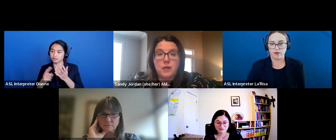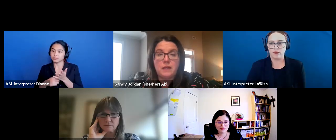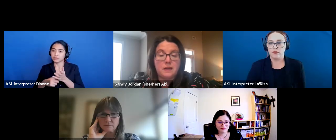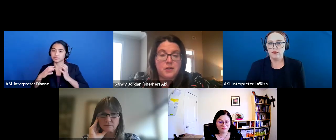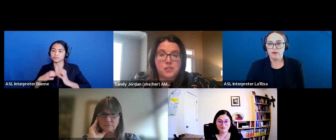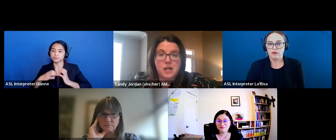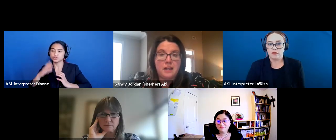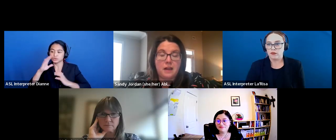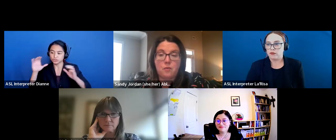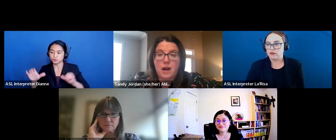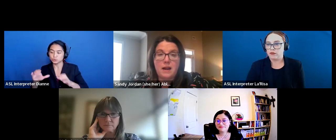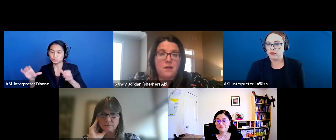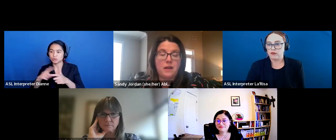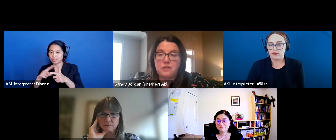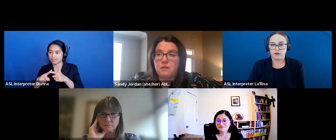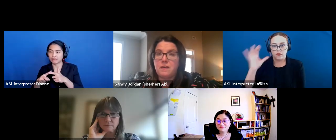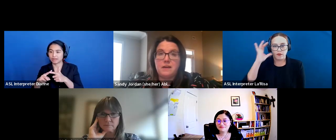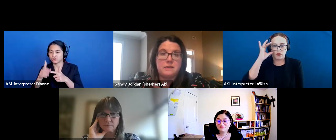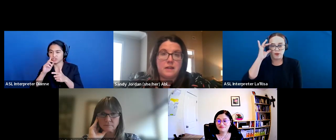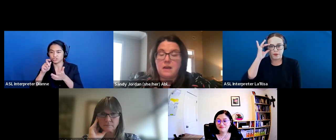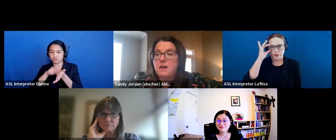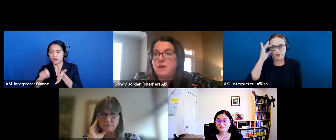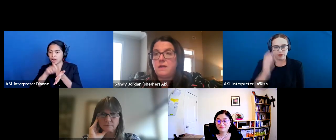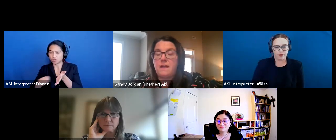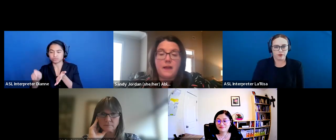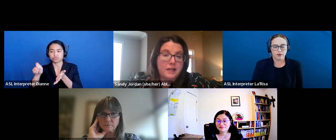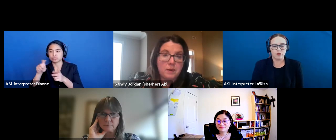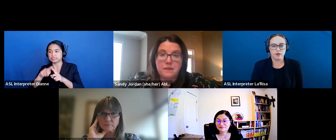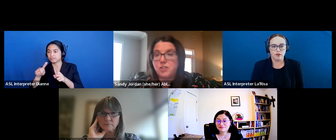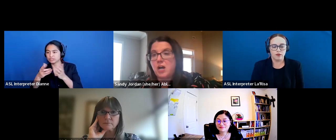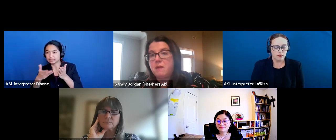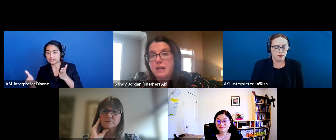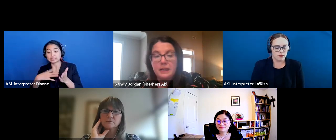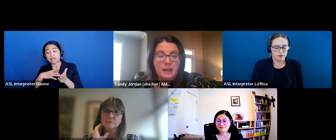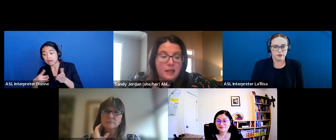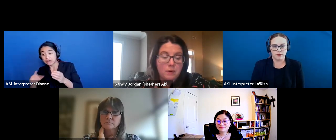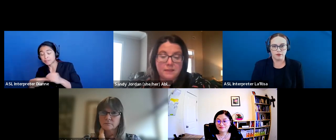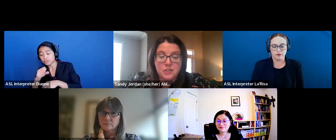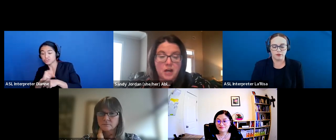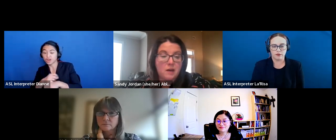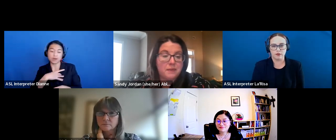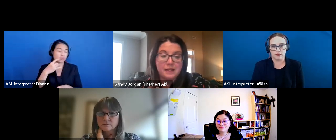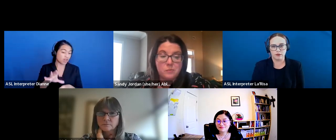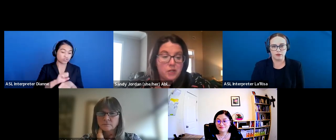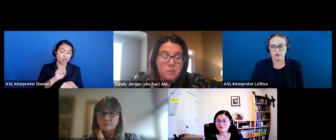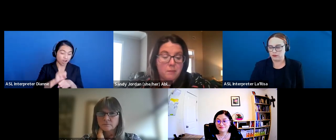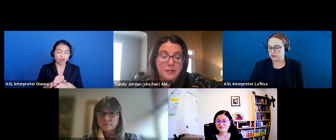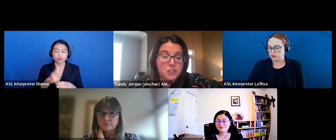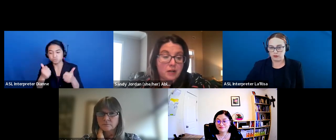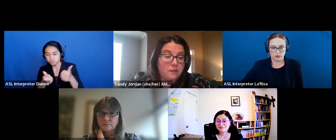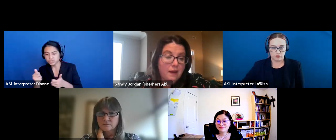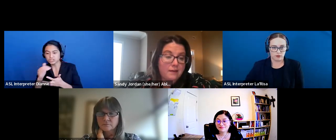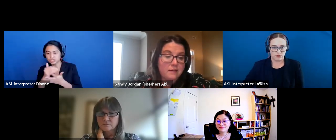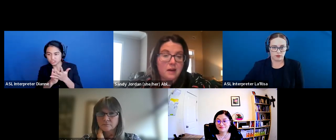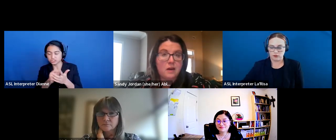will do, and then just kind of like write out like different things that, they liked about the job, they didn't like about the job, and then, be